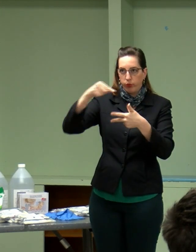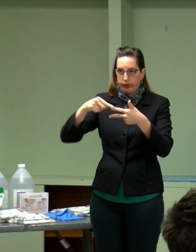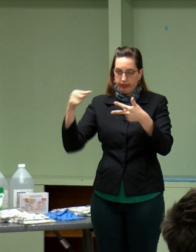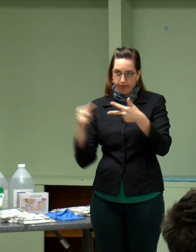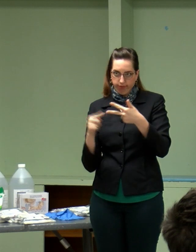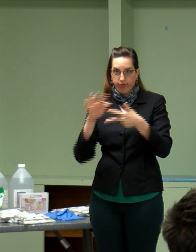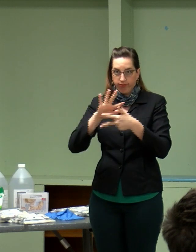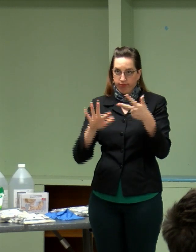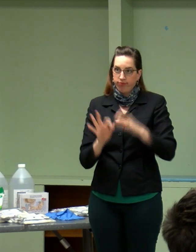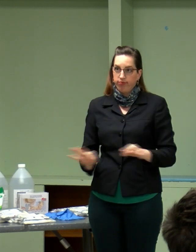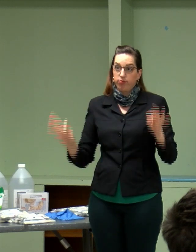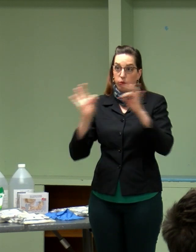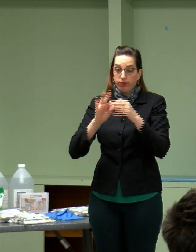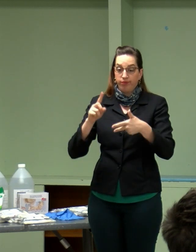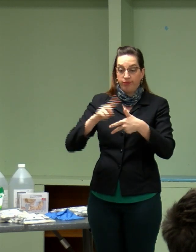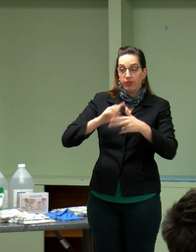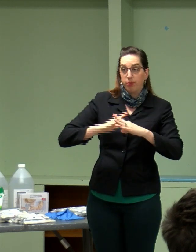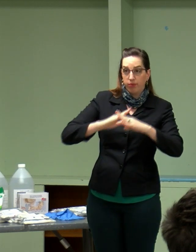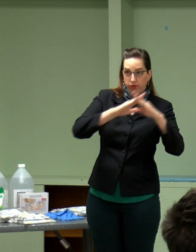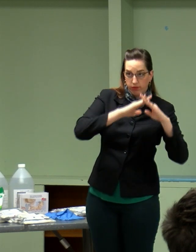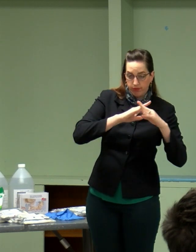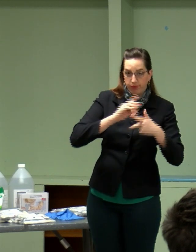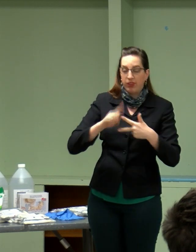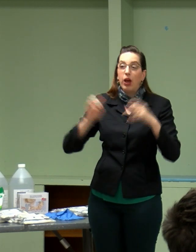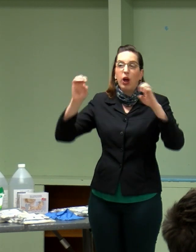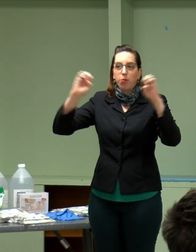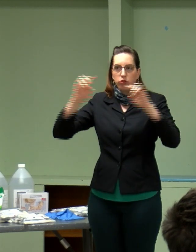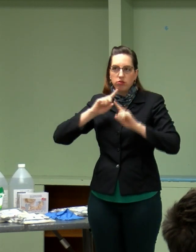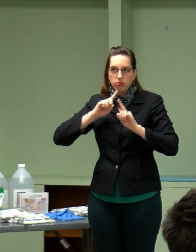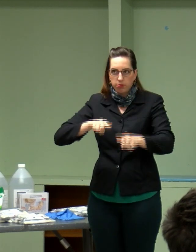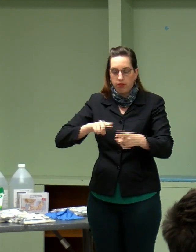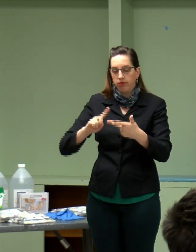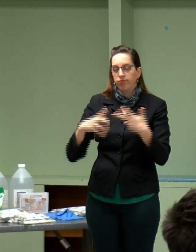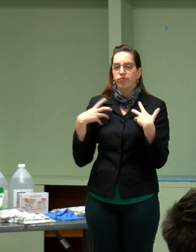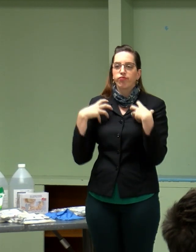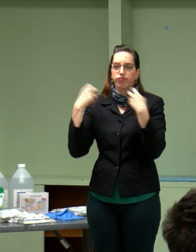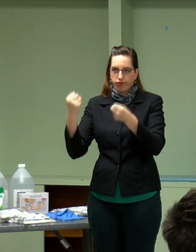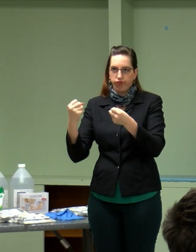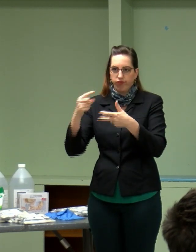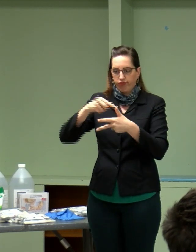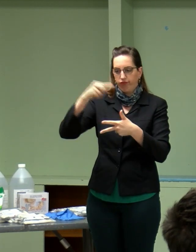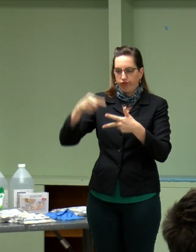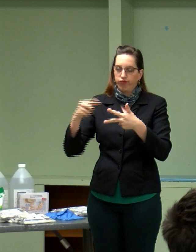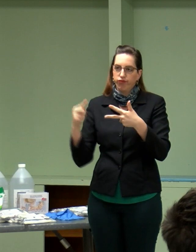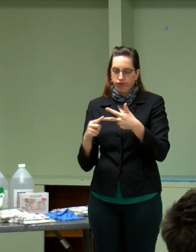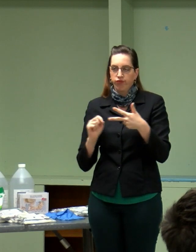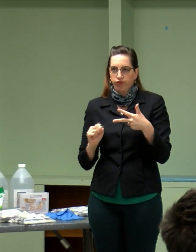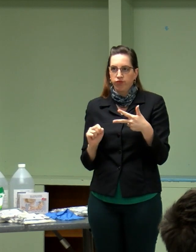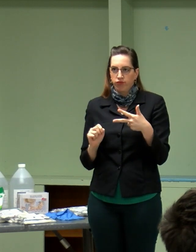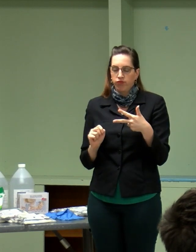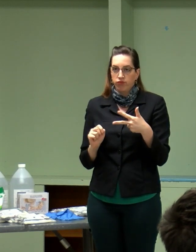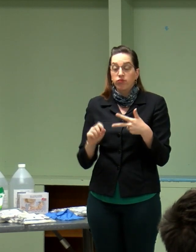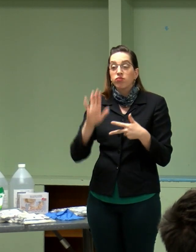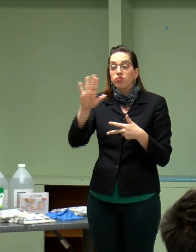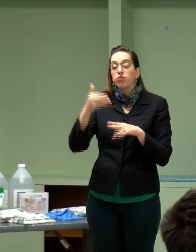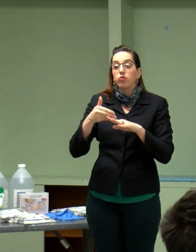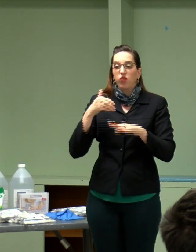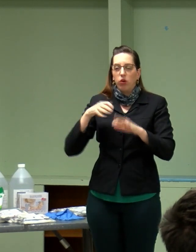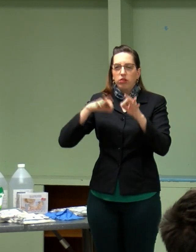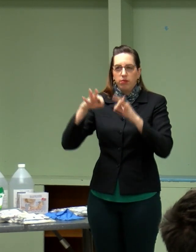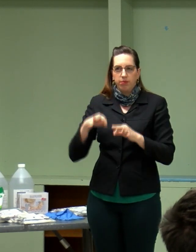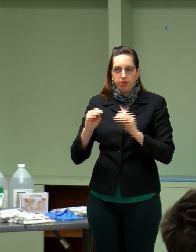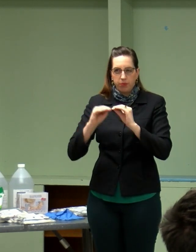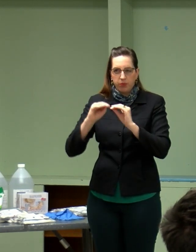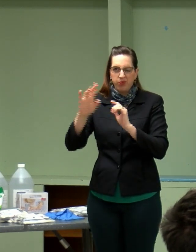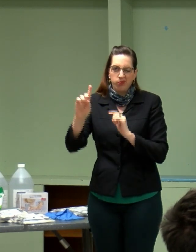key areas: prevention, emergency response, and recovery. Prevention, emergency response, and recovery. And before I go any